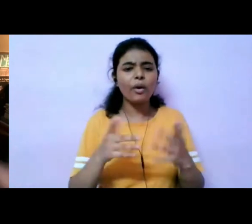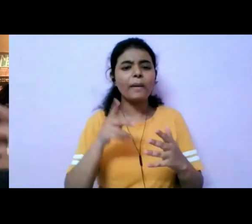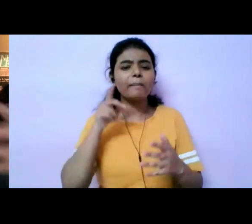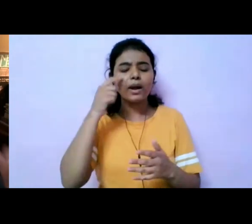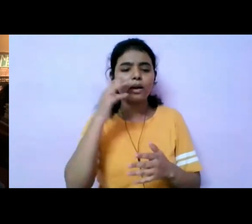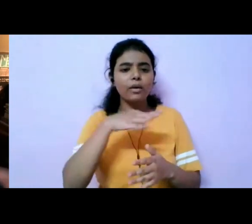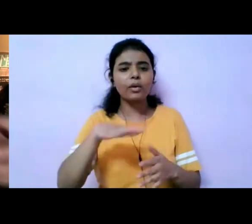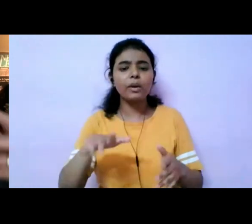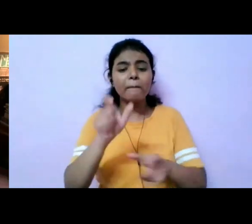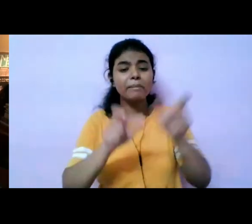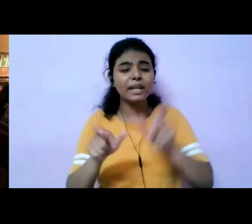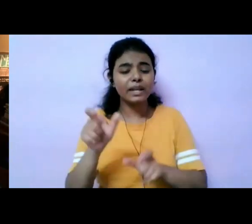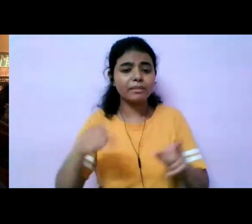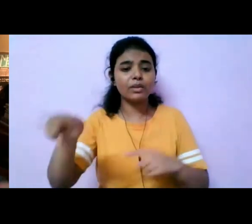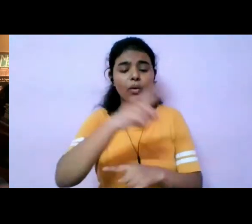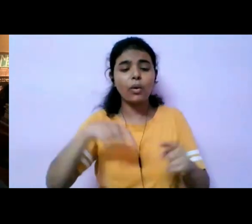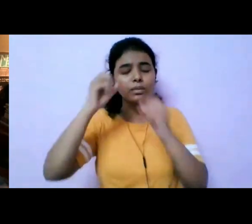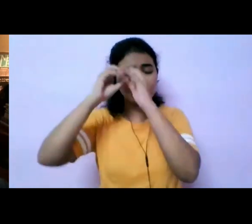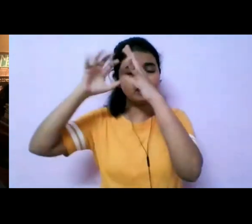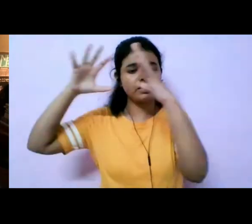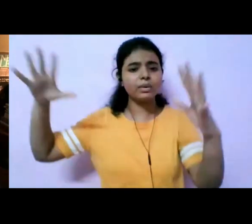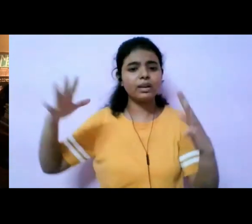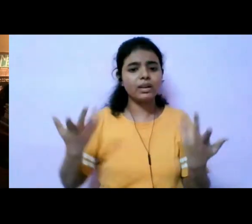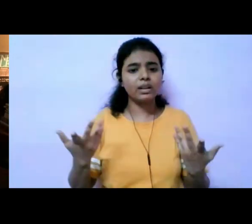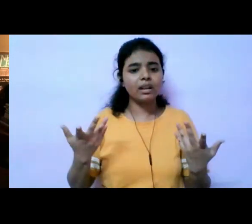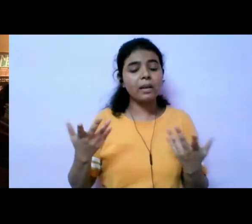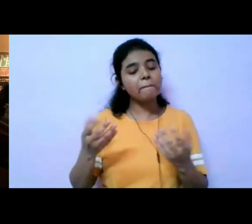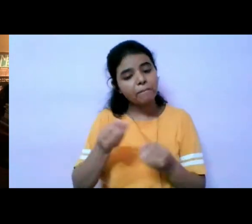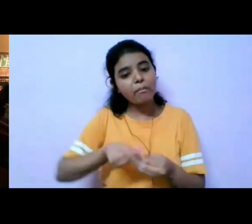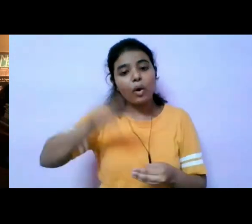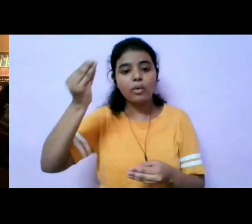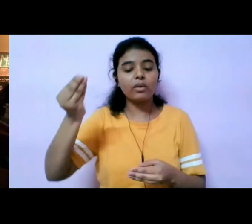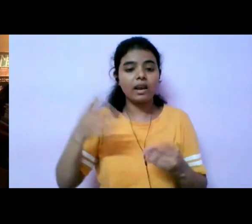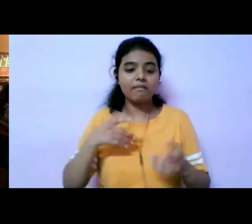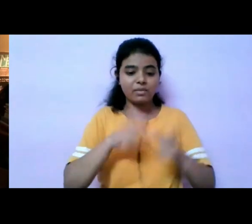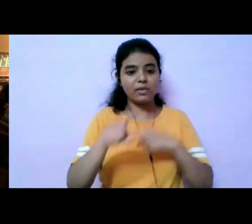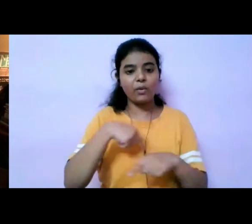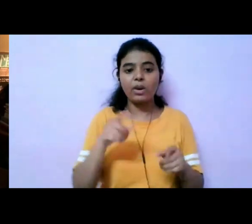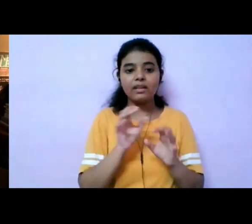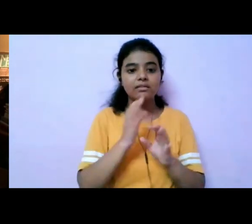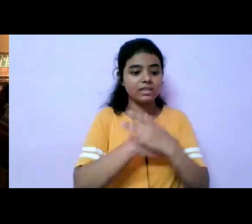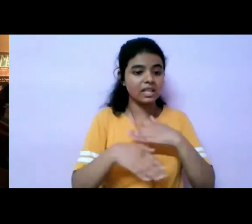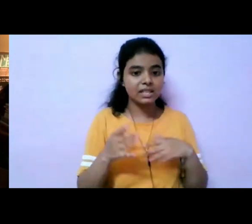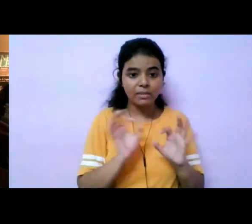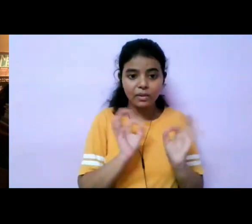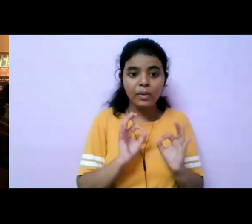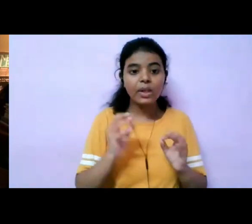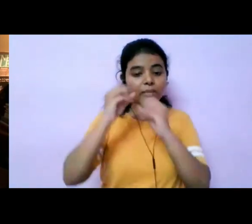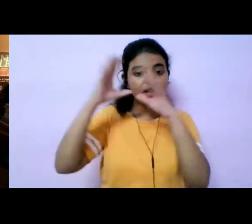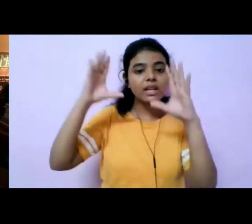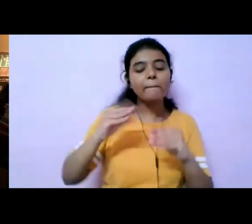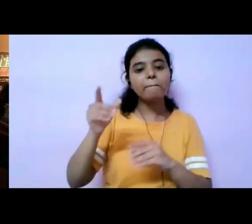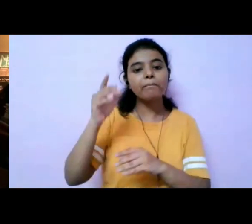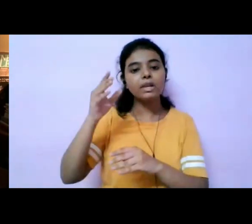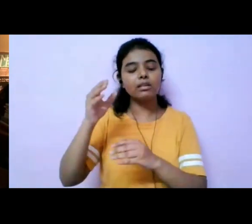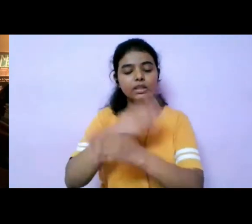all are more imaginative than we may know, or better than normality will